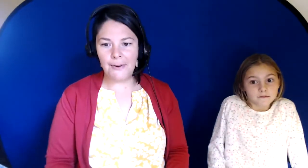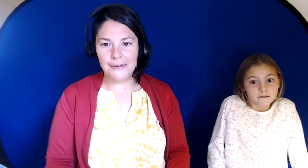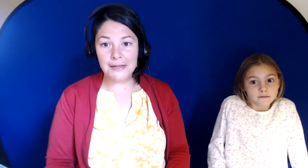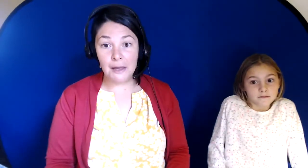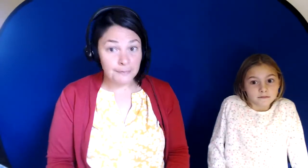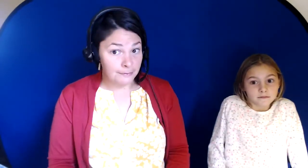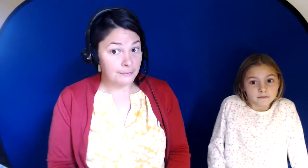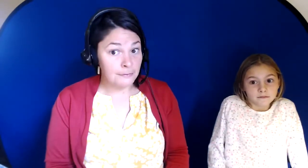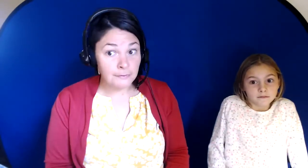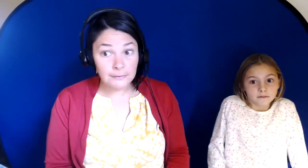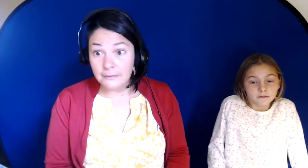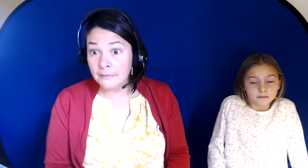up,